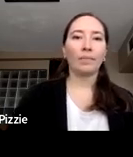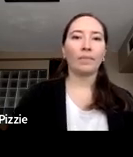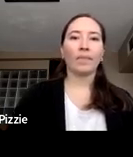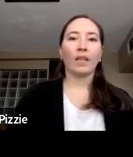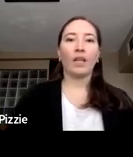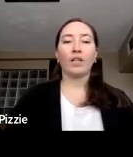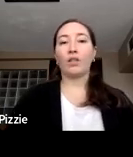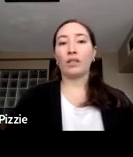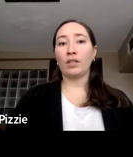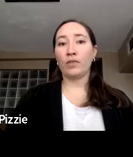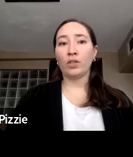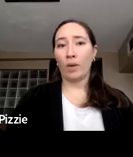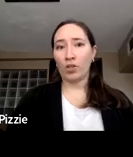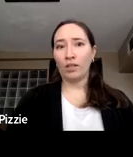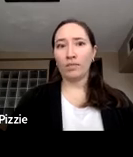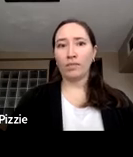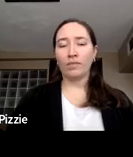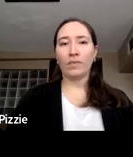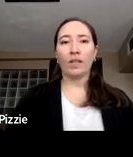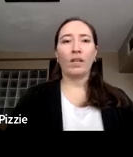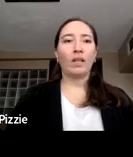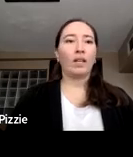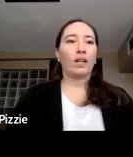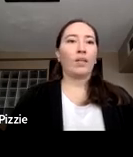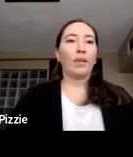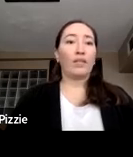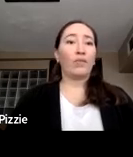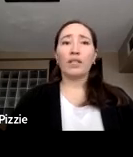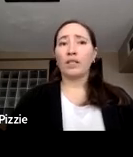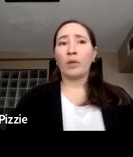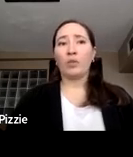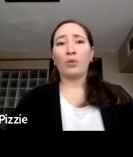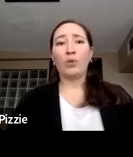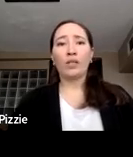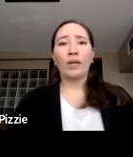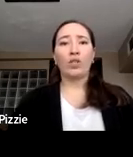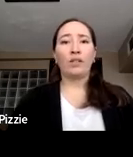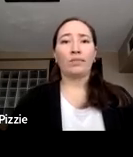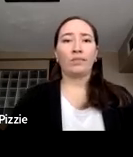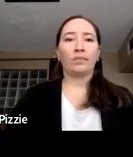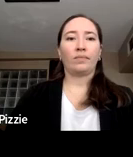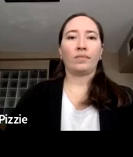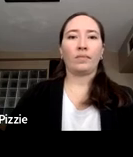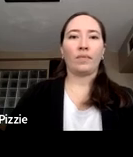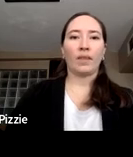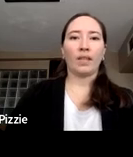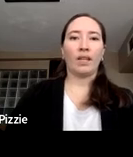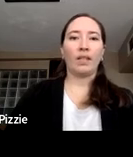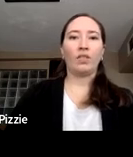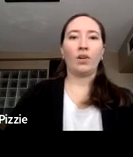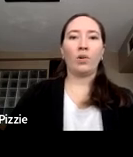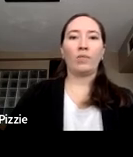Okay, so this is the first question. By default, it's a multiple choice question.